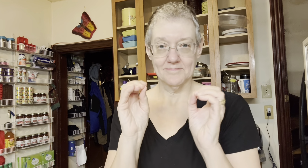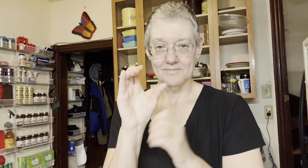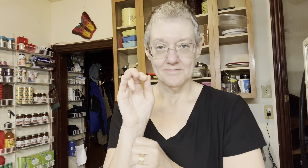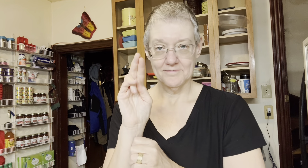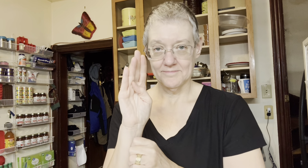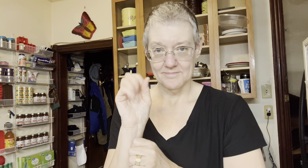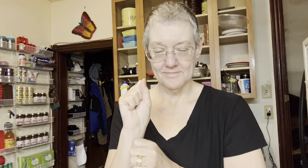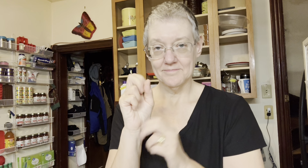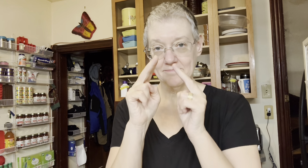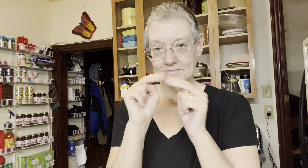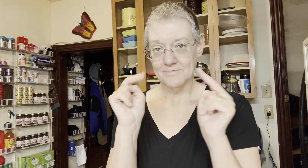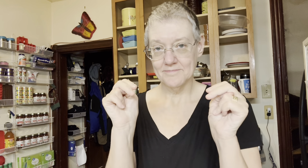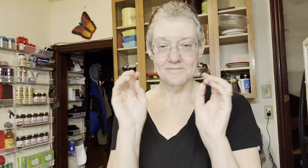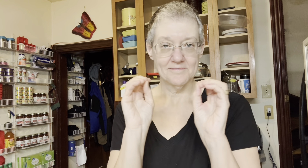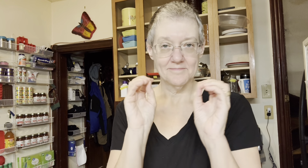Butter and bacon don't have any carbs.